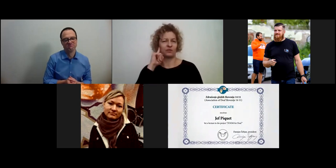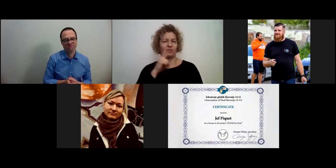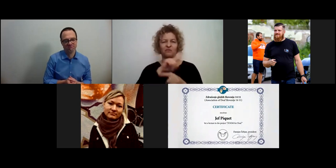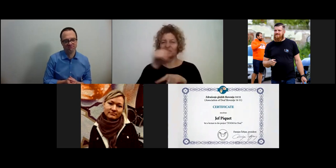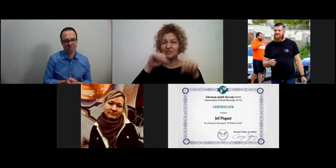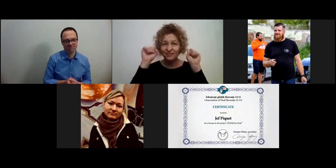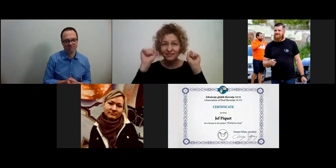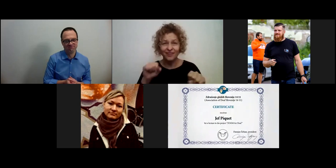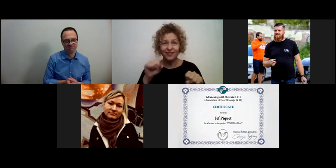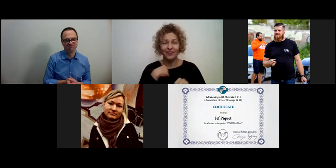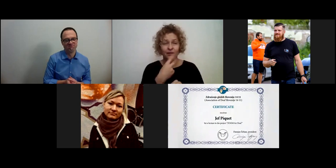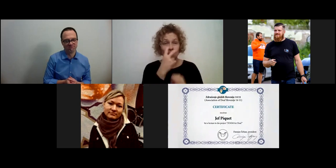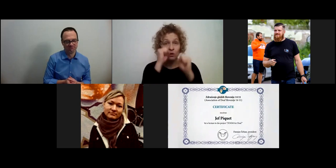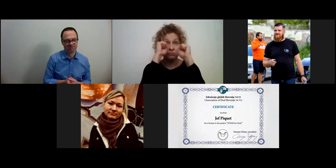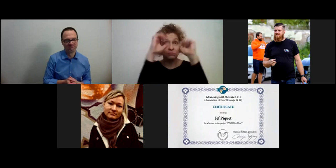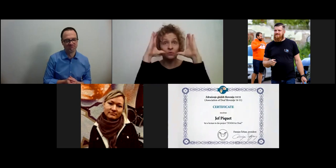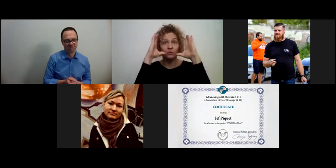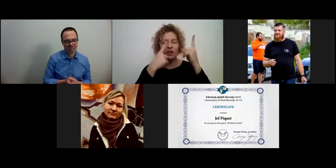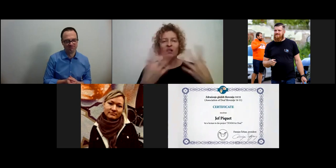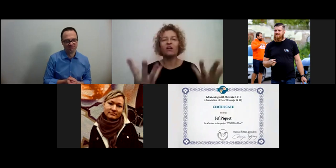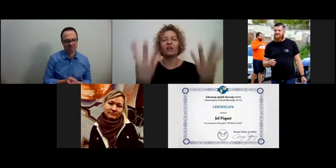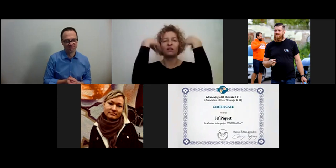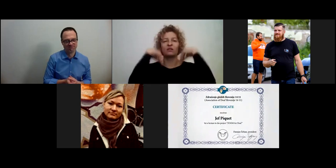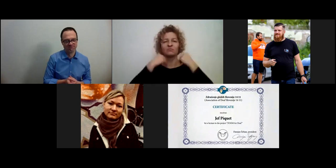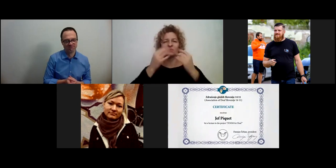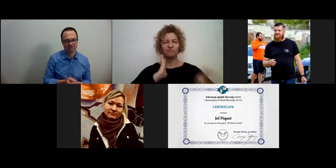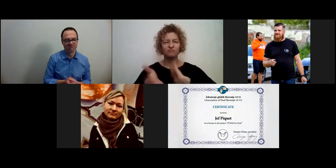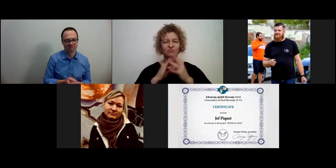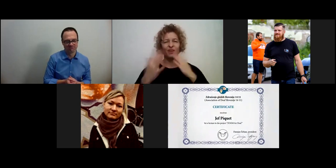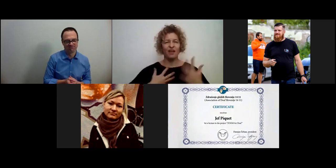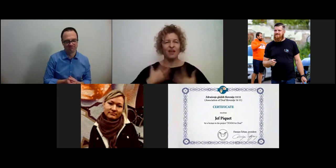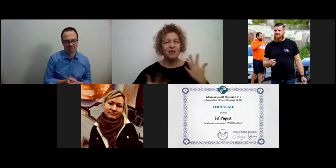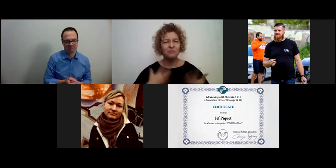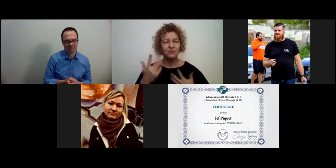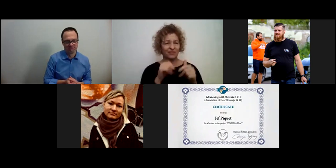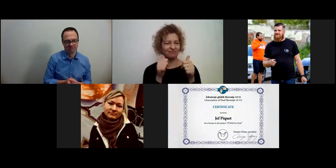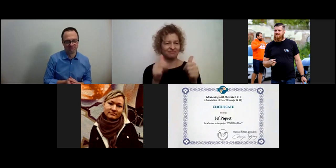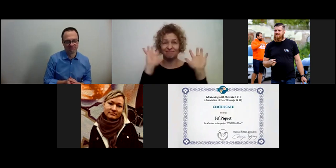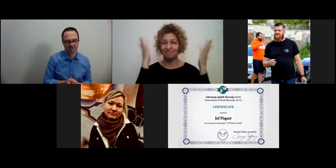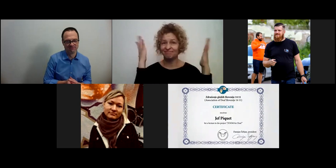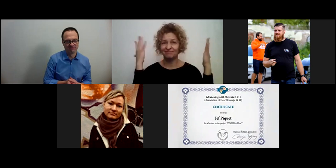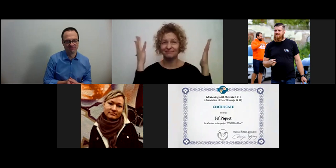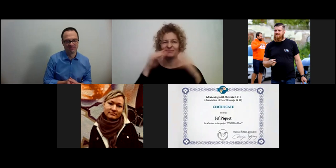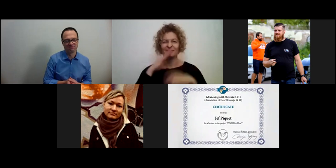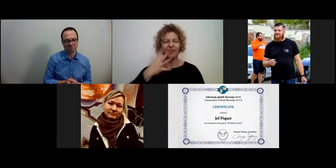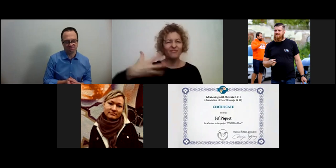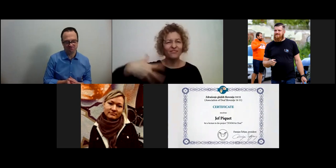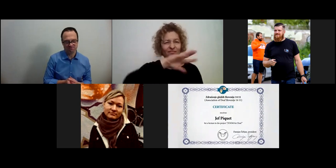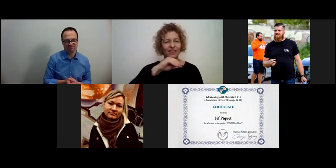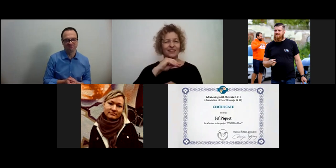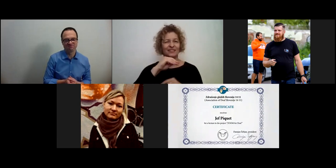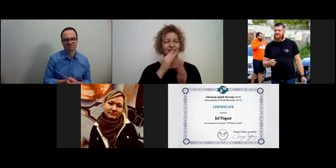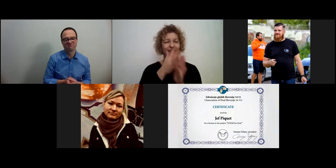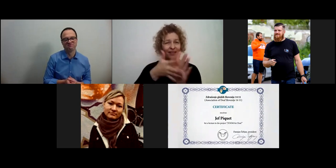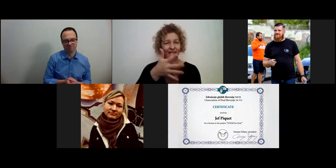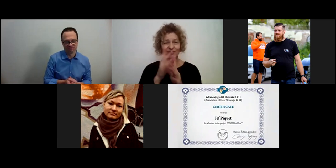to showing, yes, deaf we can, and presenting all this in our visual language, giving us a